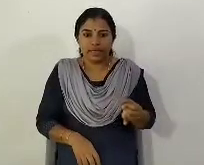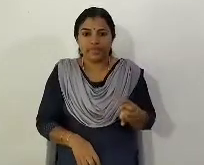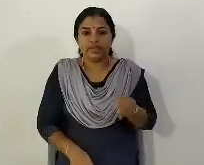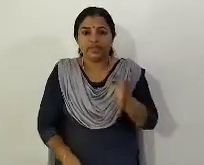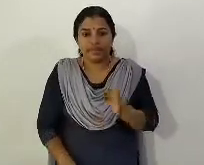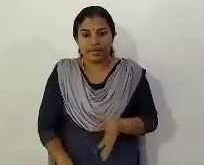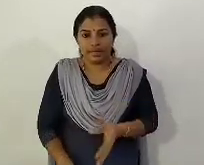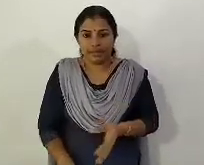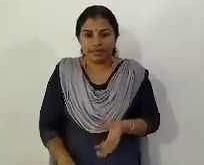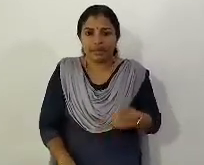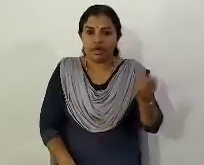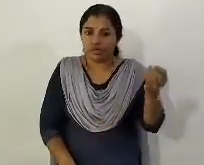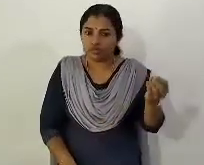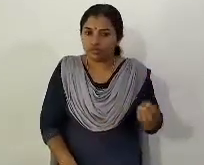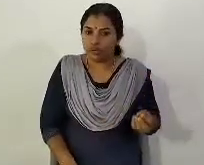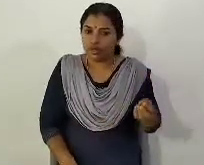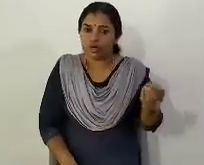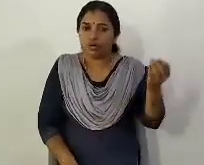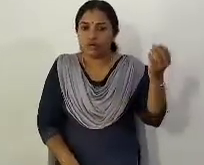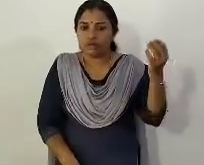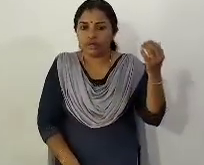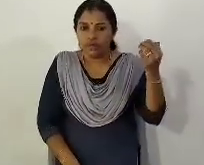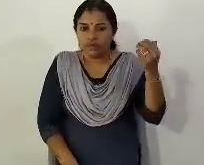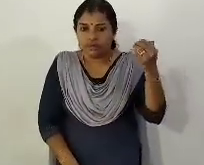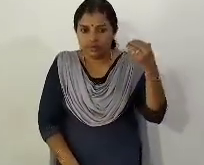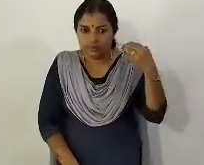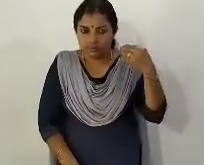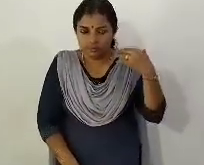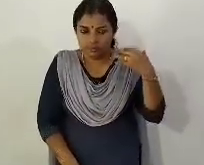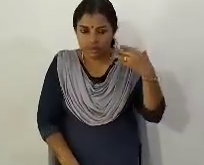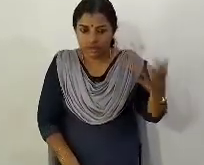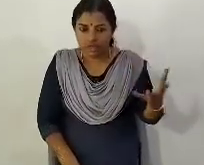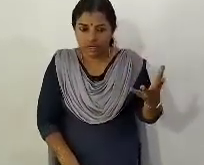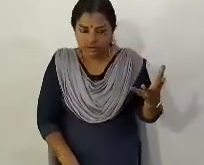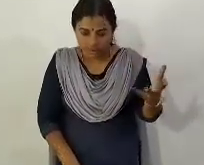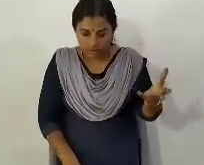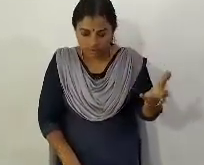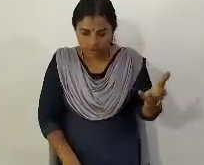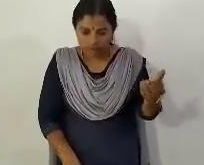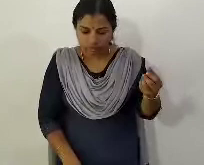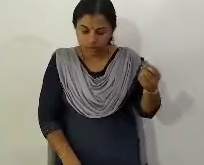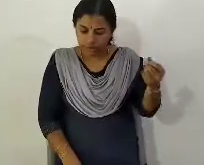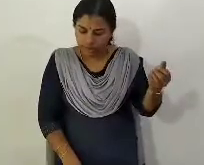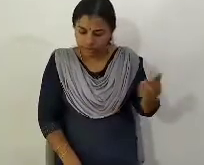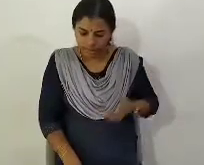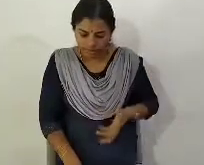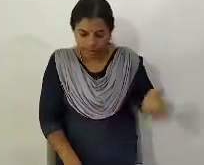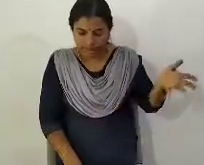a triangle or a square or a curve or a straight